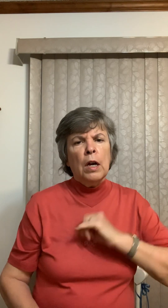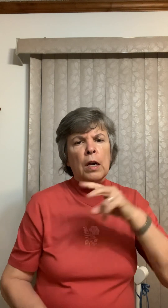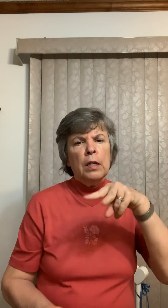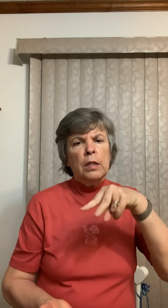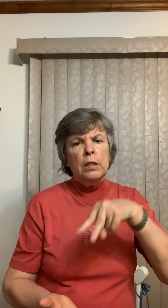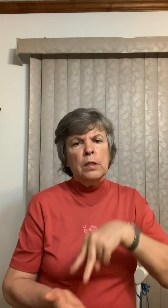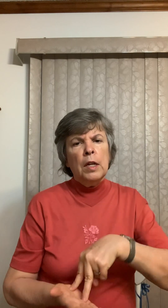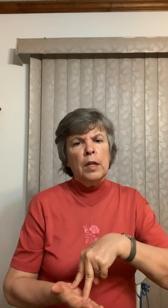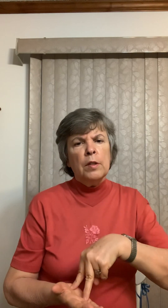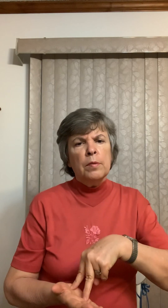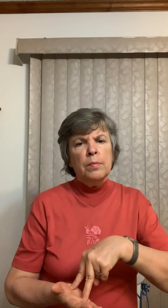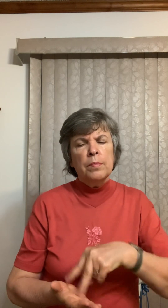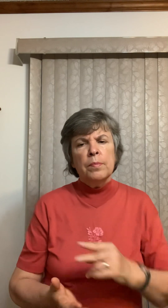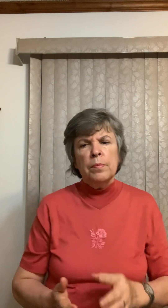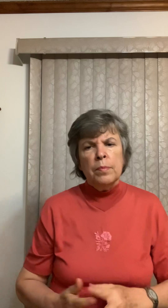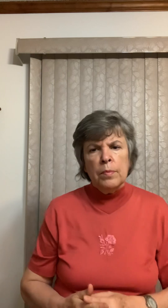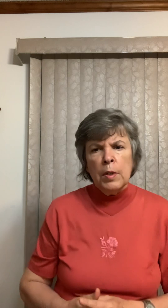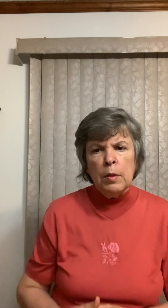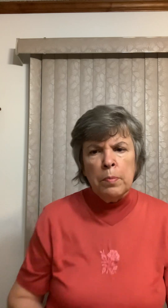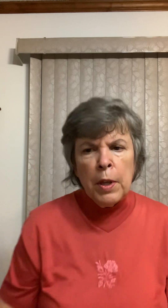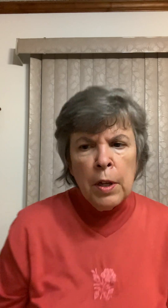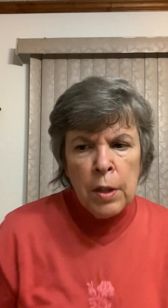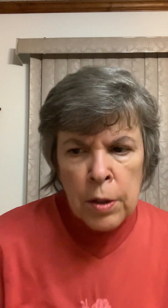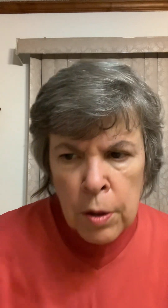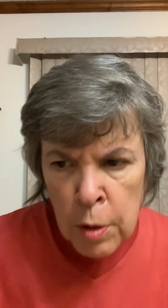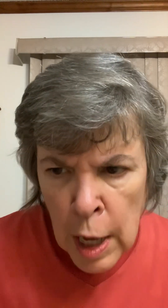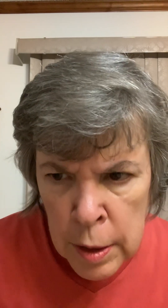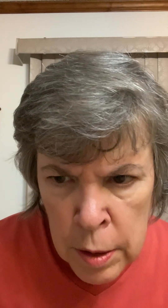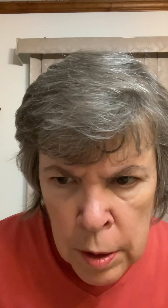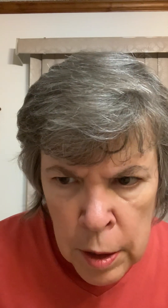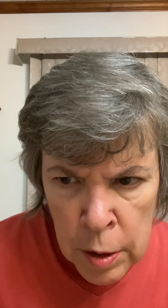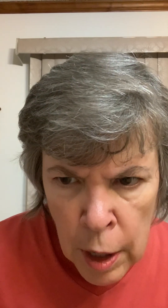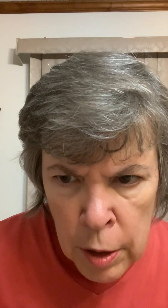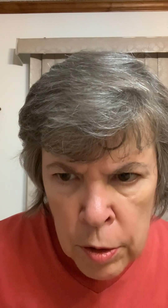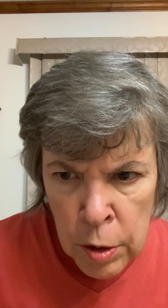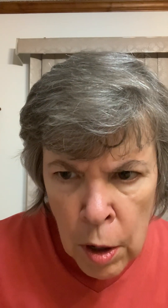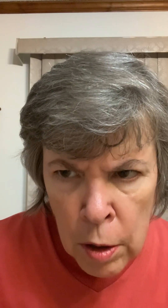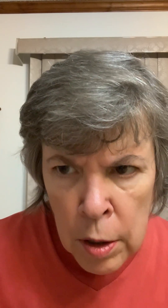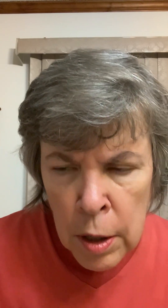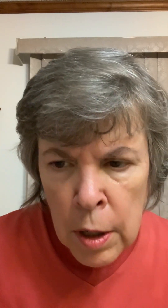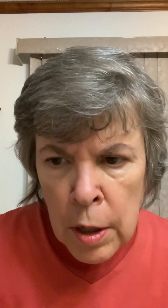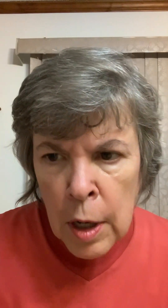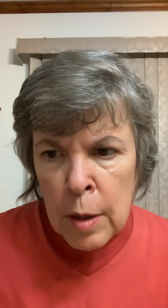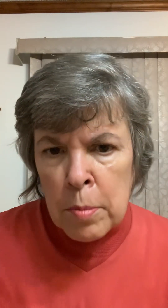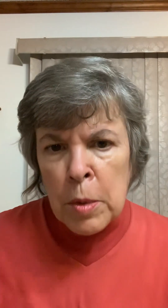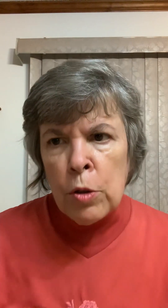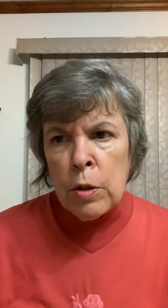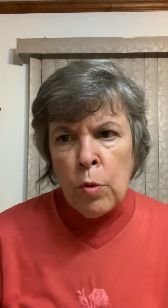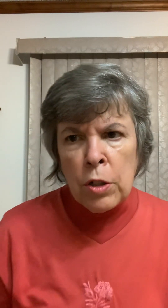I stand. There. So that's the entire song. Be sure you've watched the